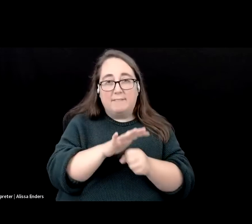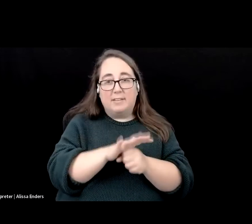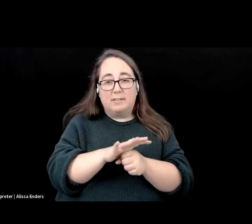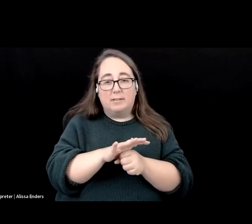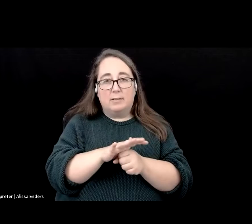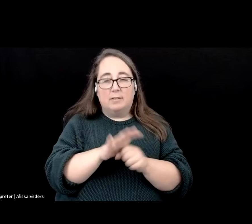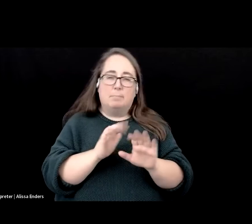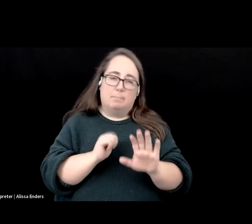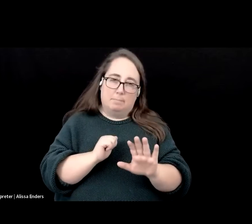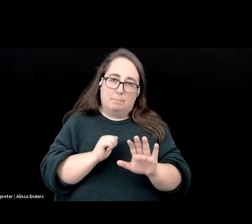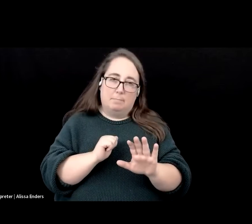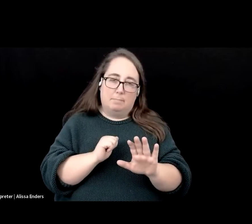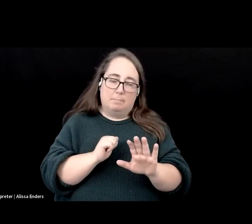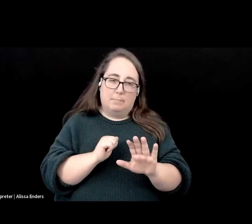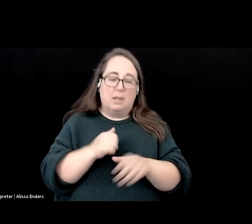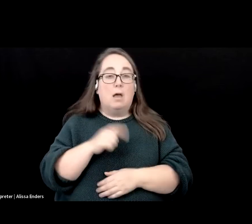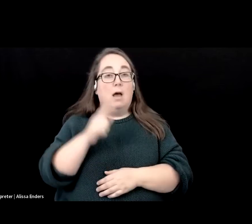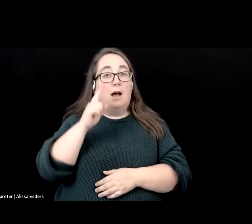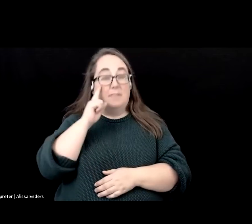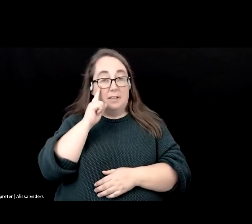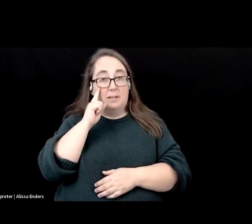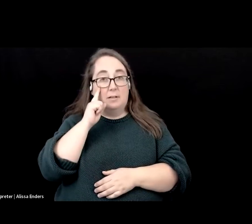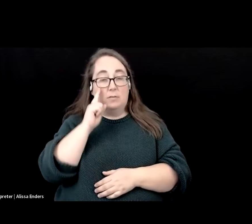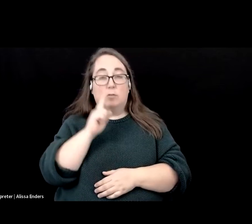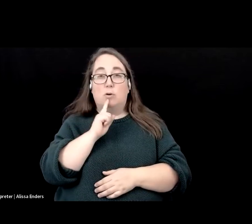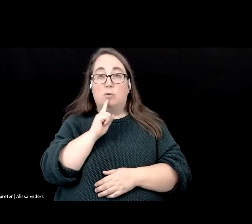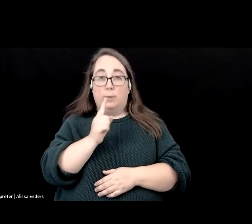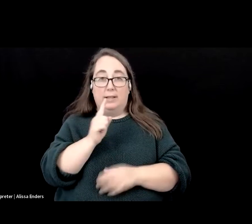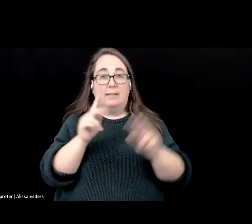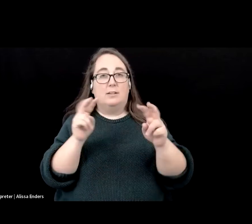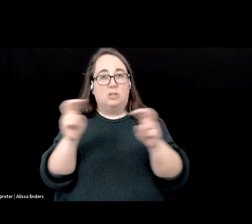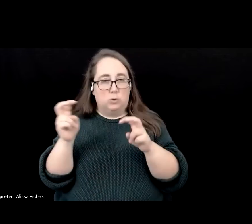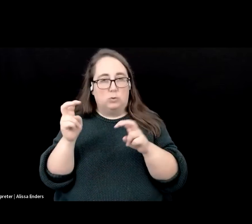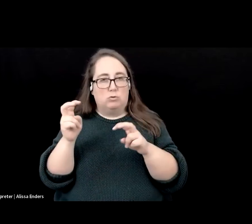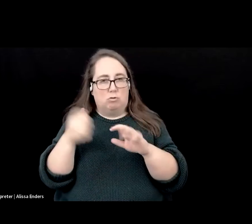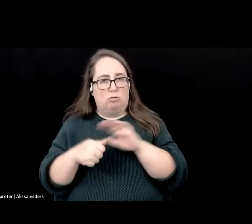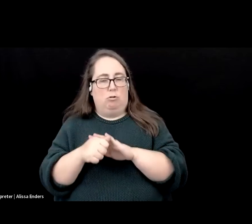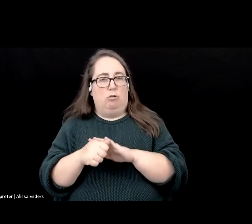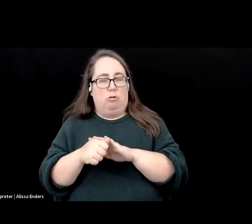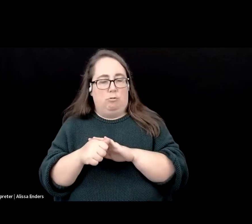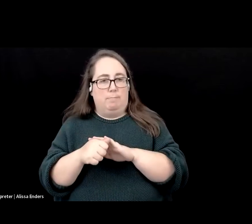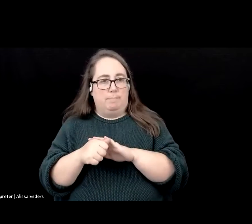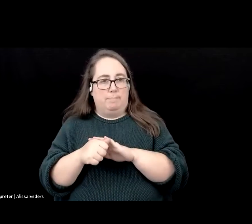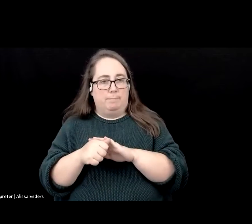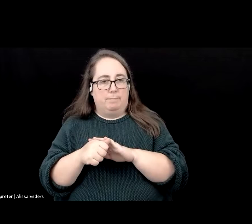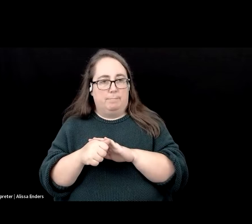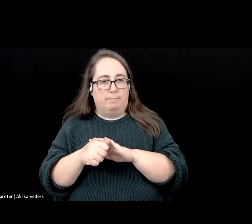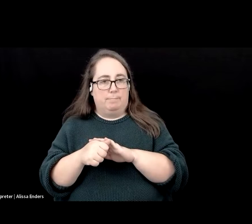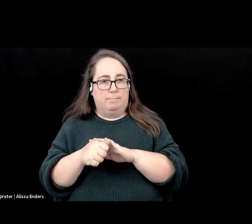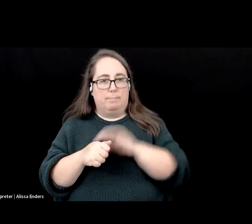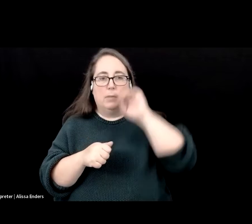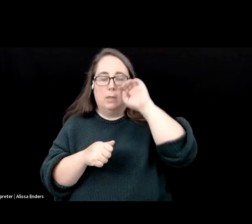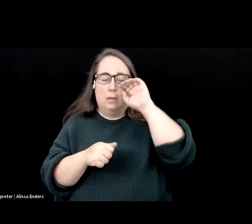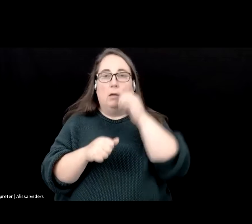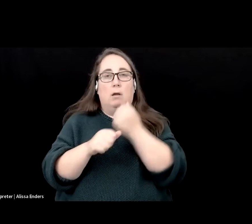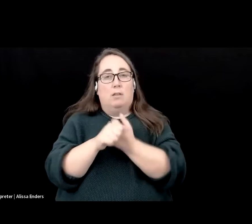fast. I think there are real issues underlying this. I think this is where the threat to democracy